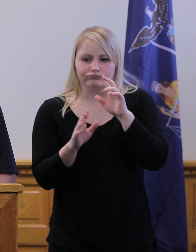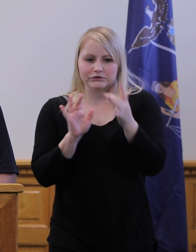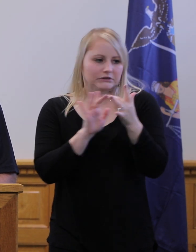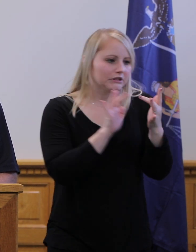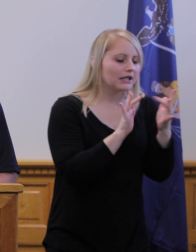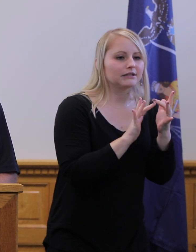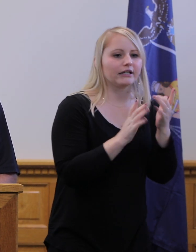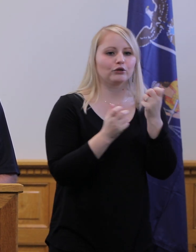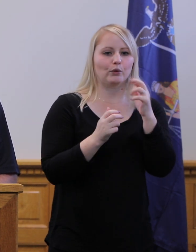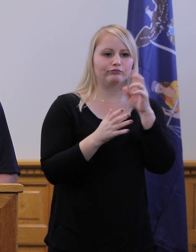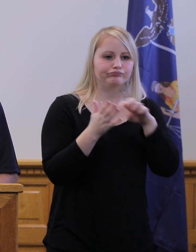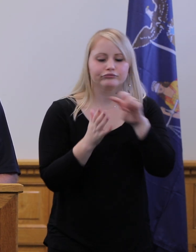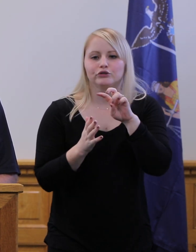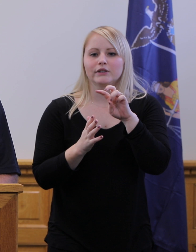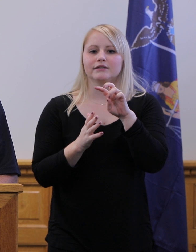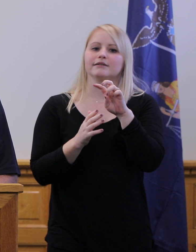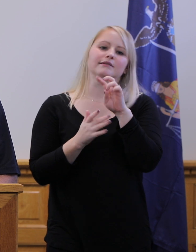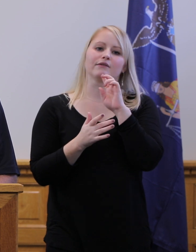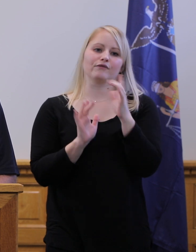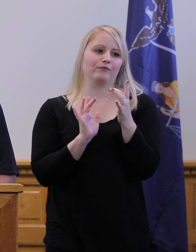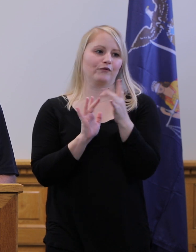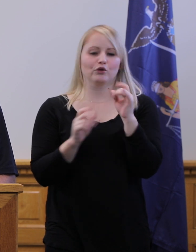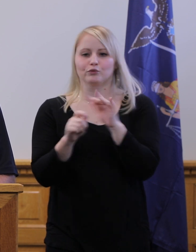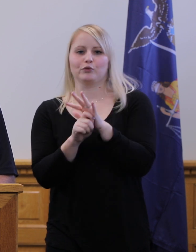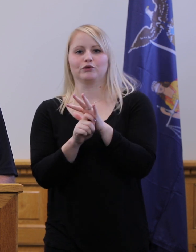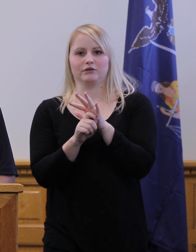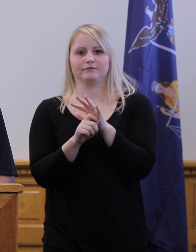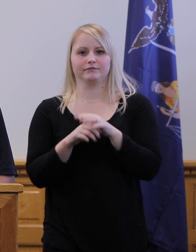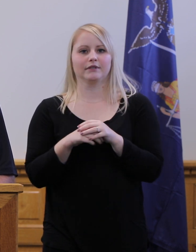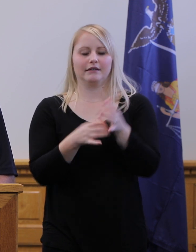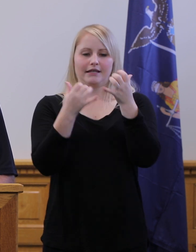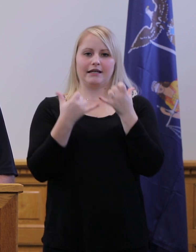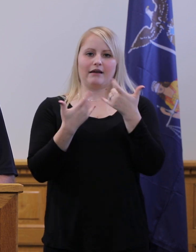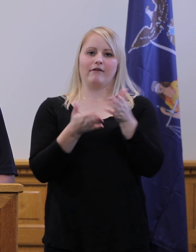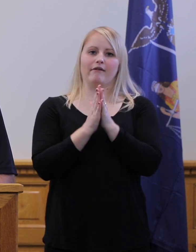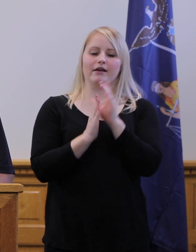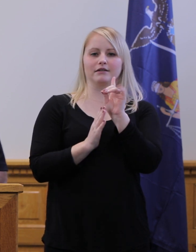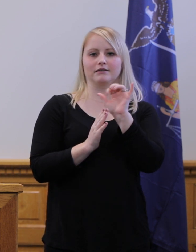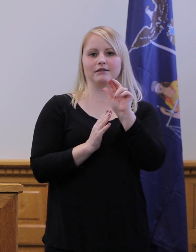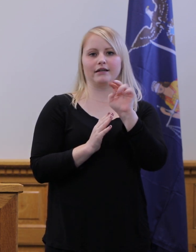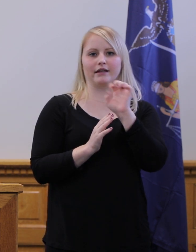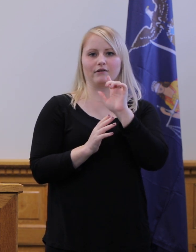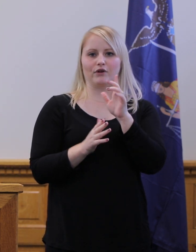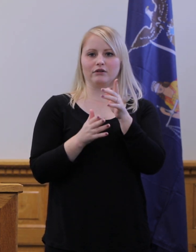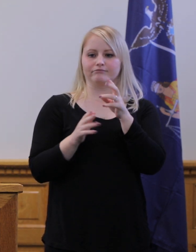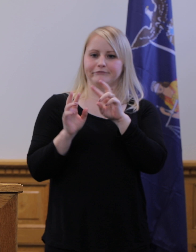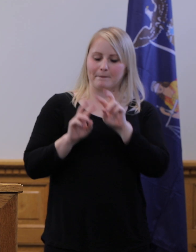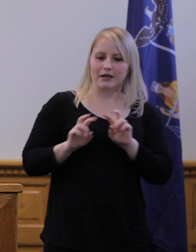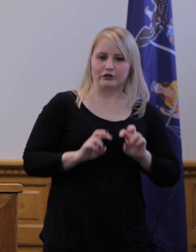contacts. And now I'll ask Diane to report on the health department's monitoring activities and the test results.